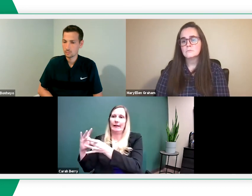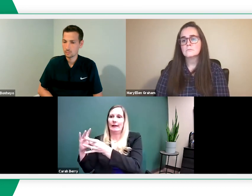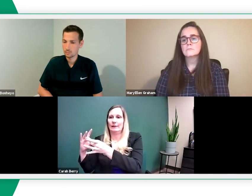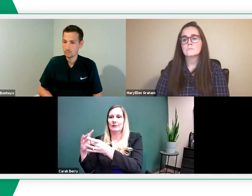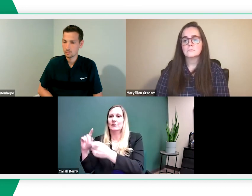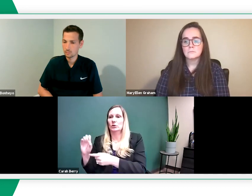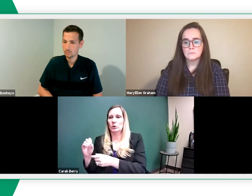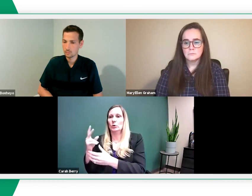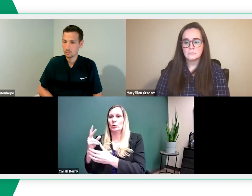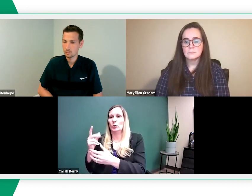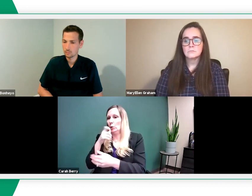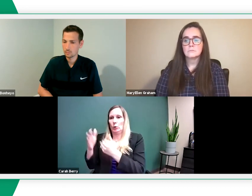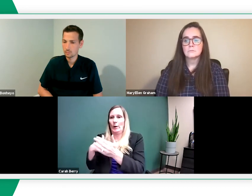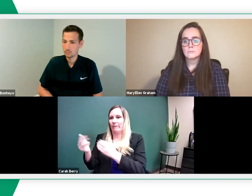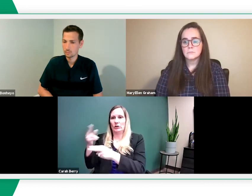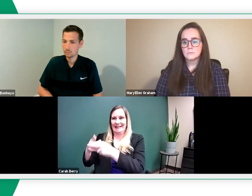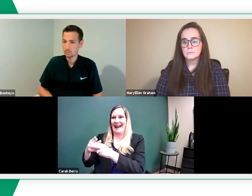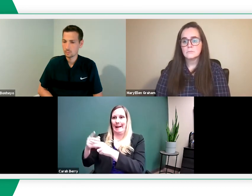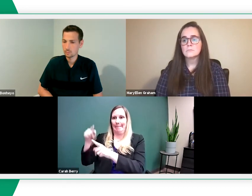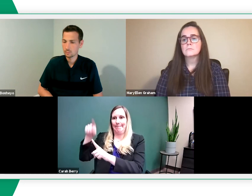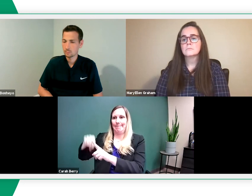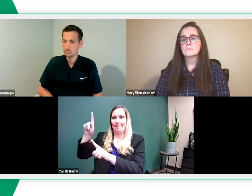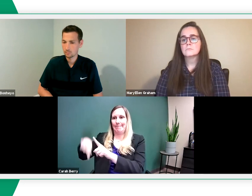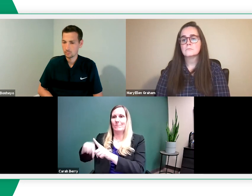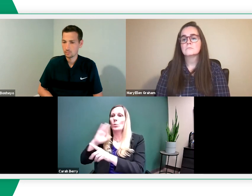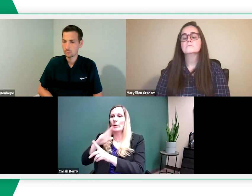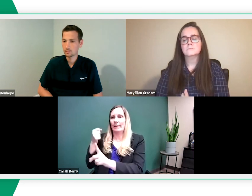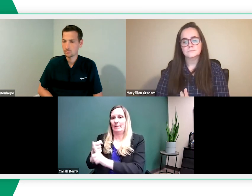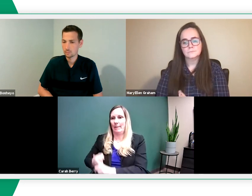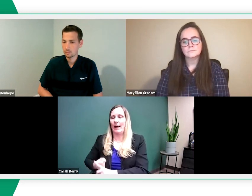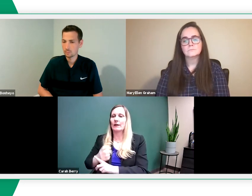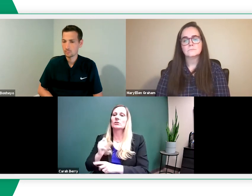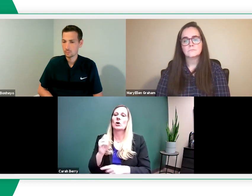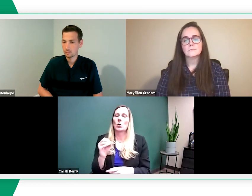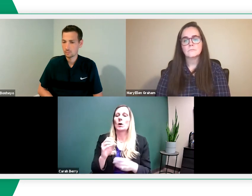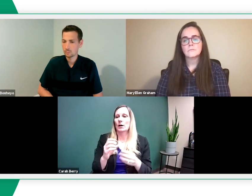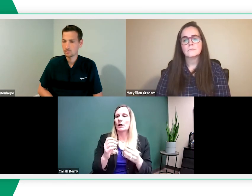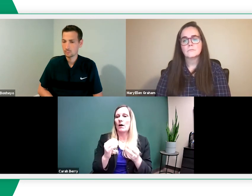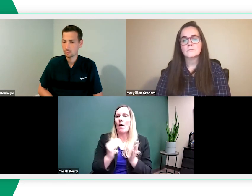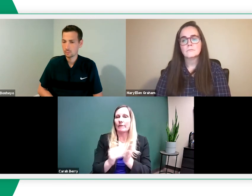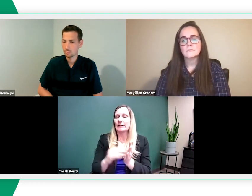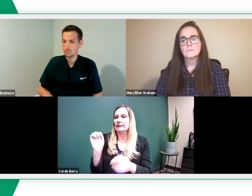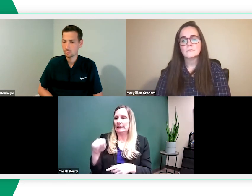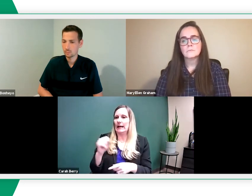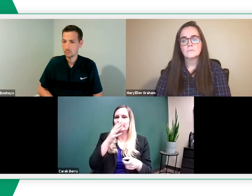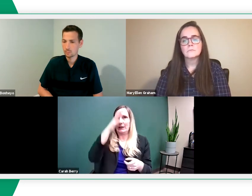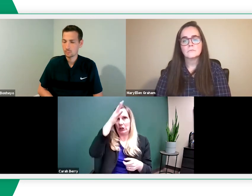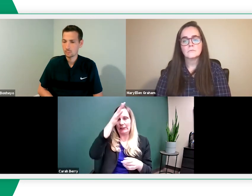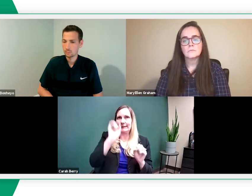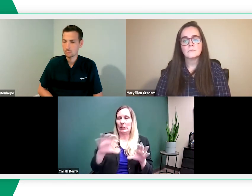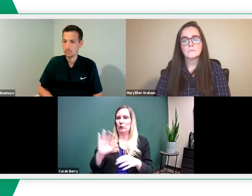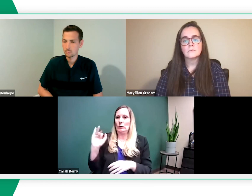credit card, that has a link to whoever's name is on that card. That's who it would impact.